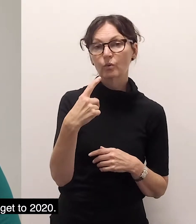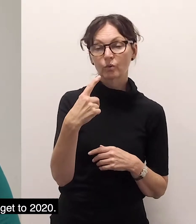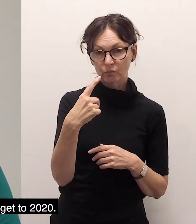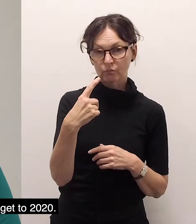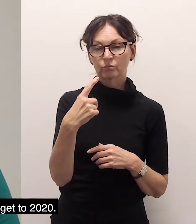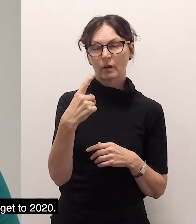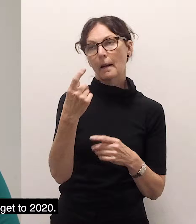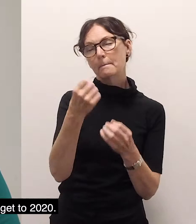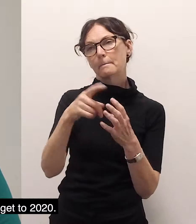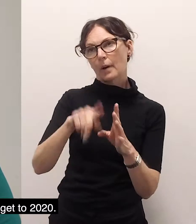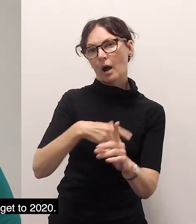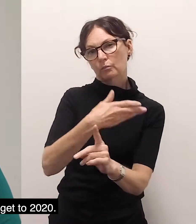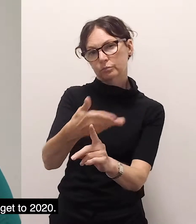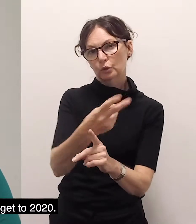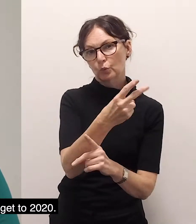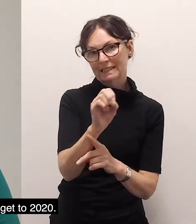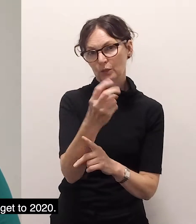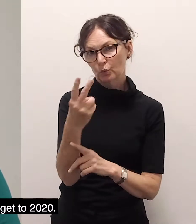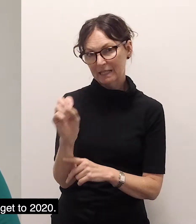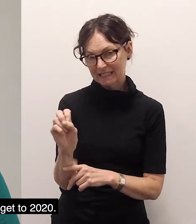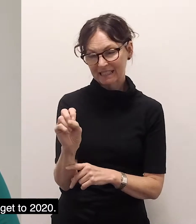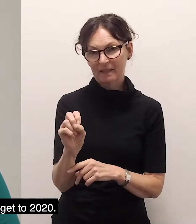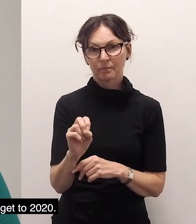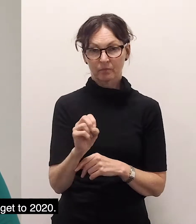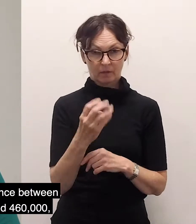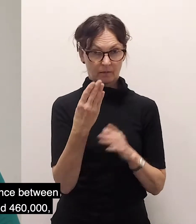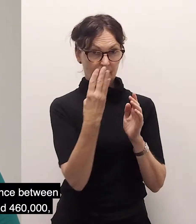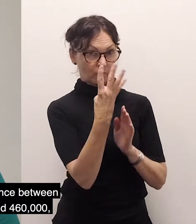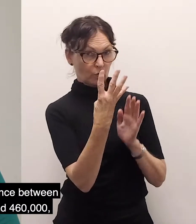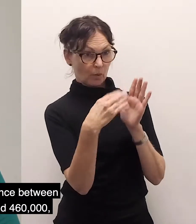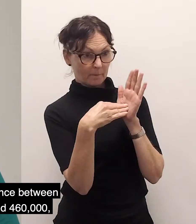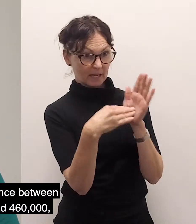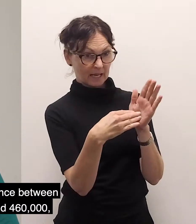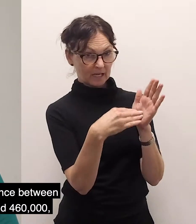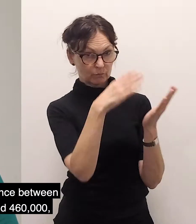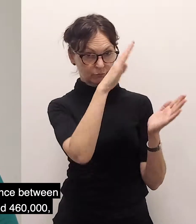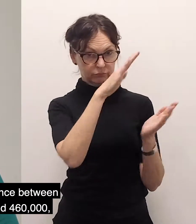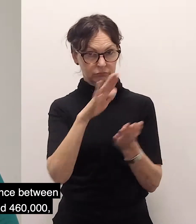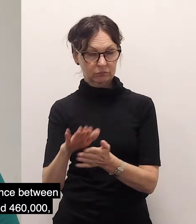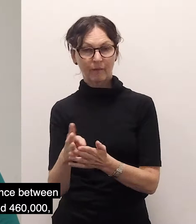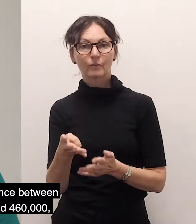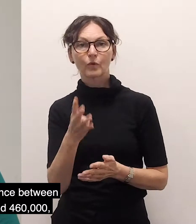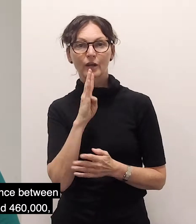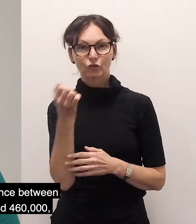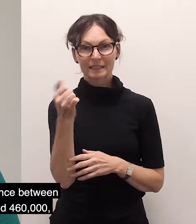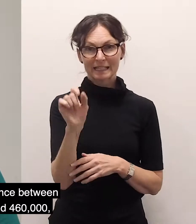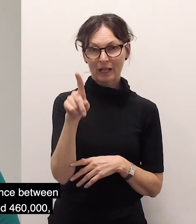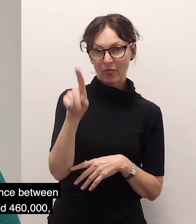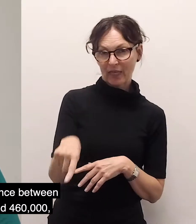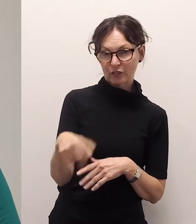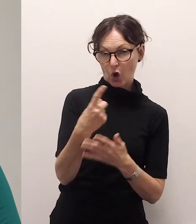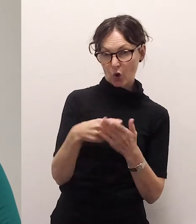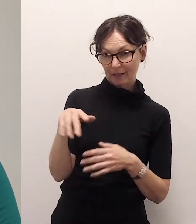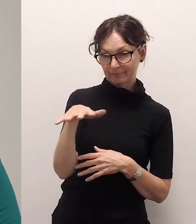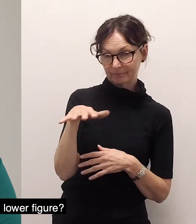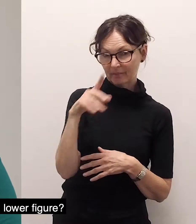460,000 people by the time we get to 2020. It's a big difference between 4 million and